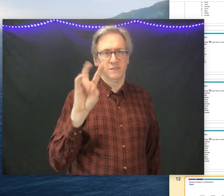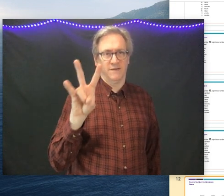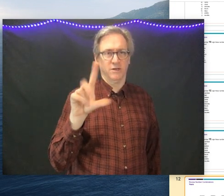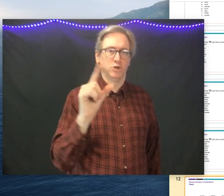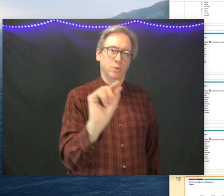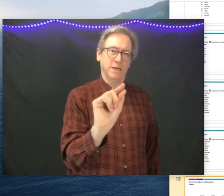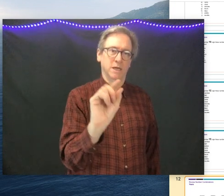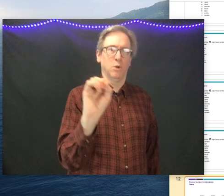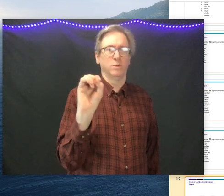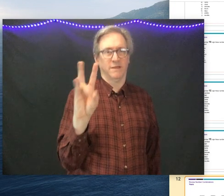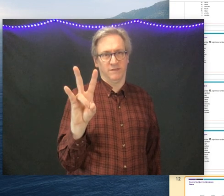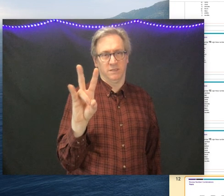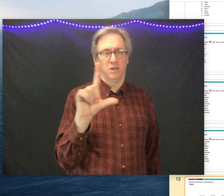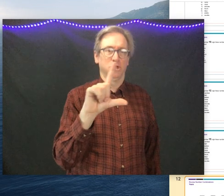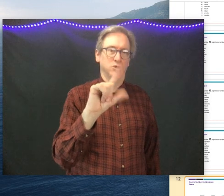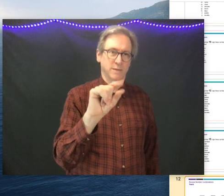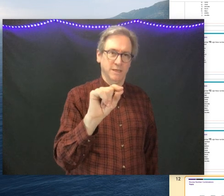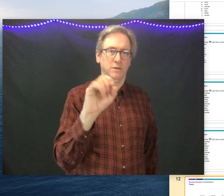2007.